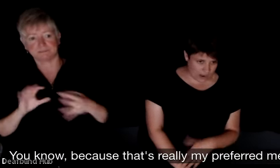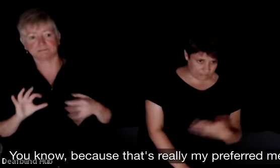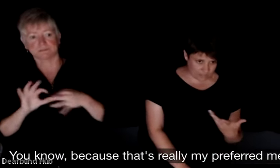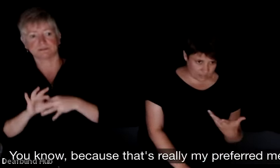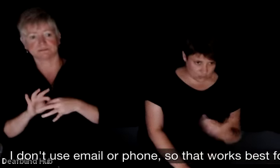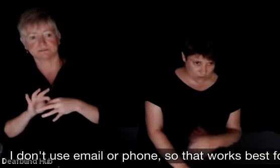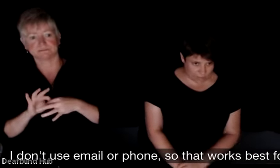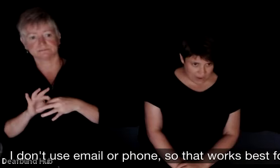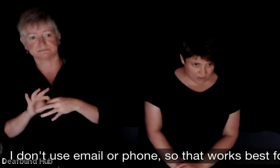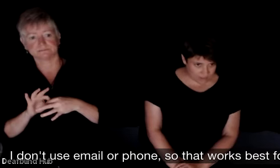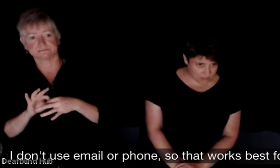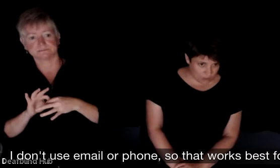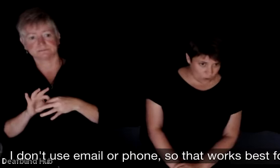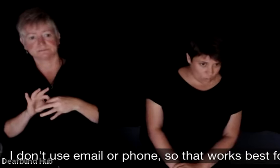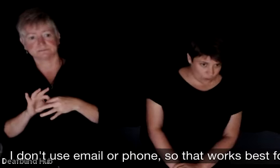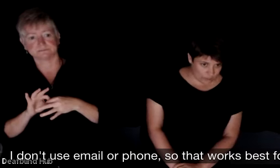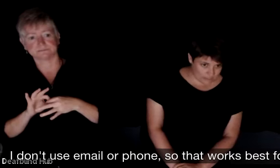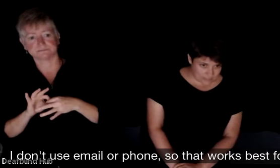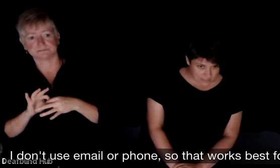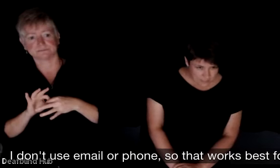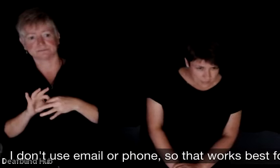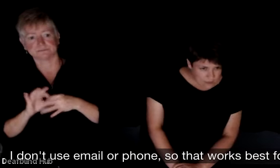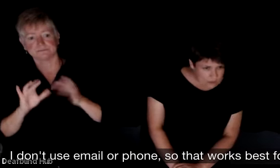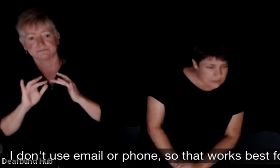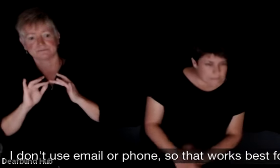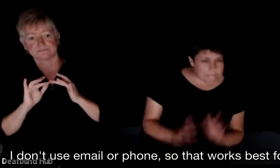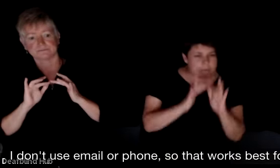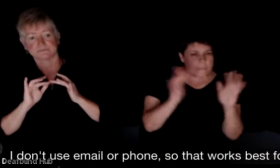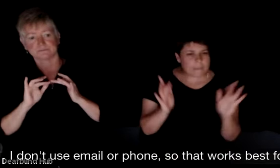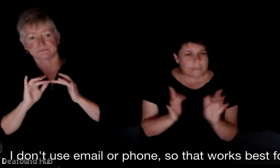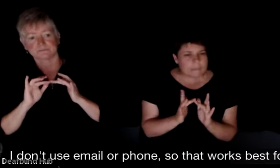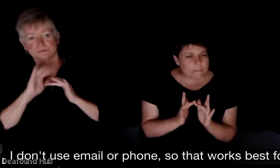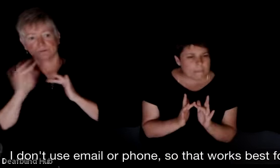to talk about was